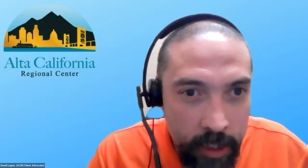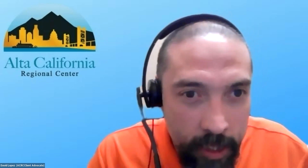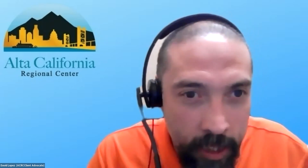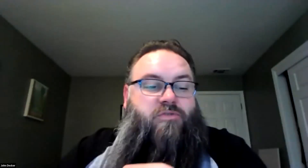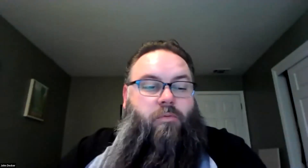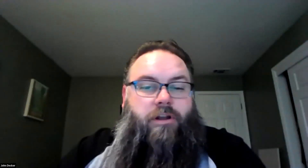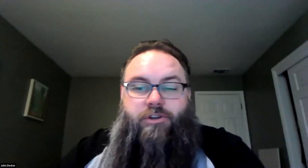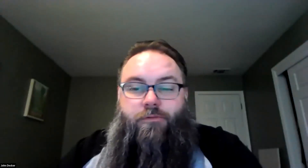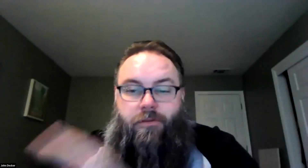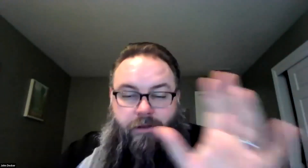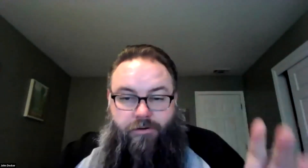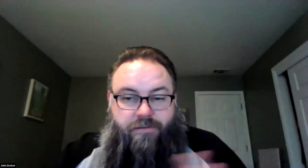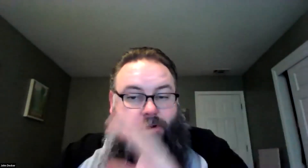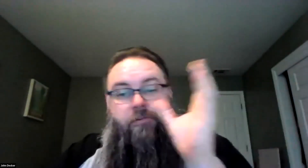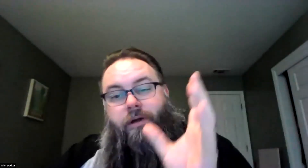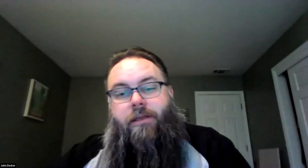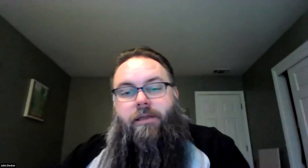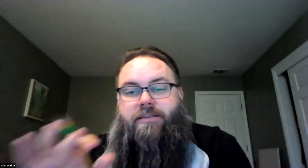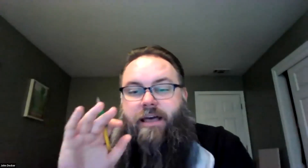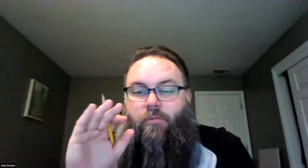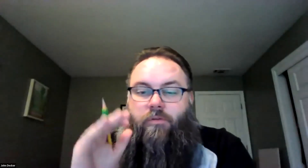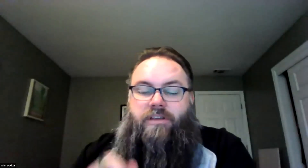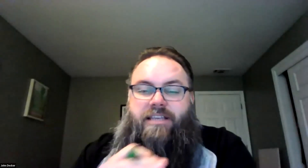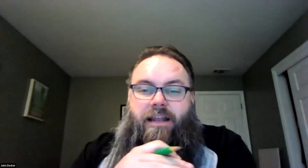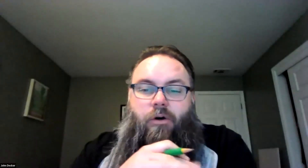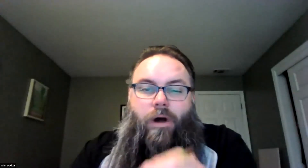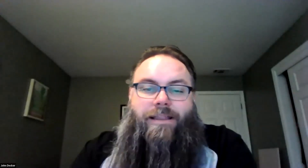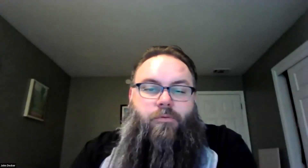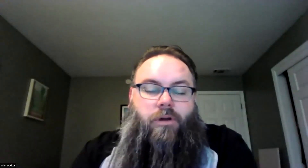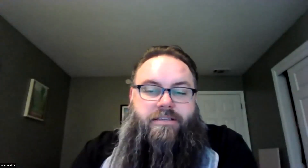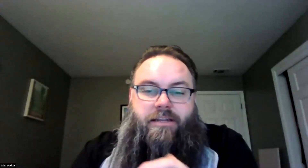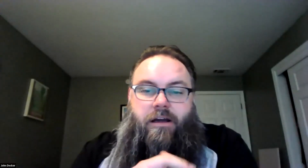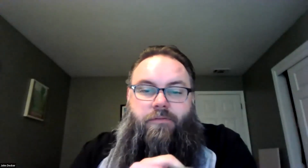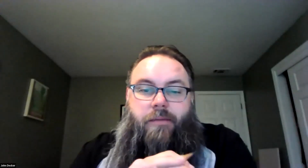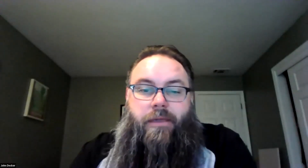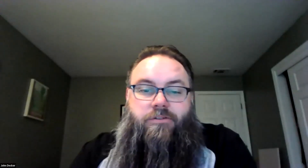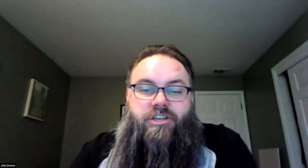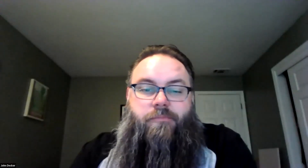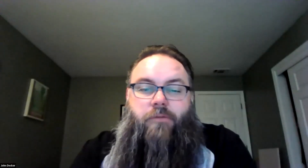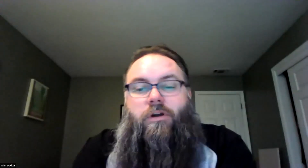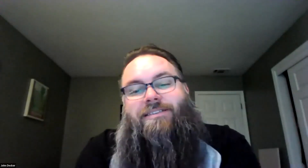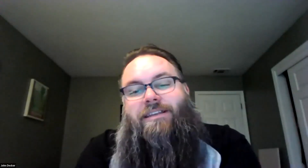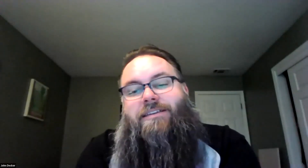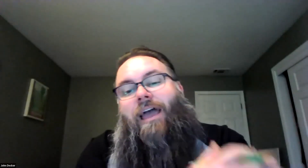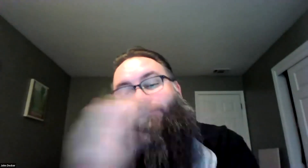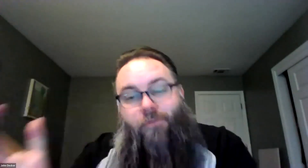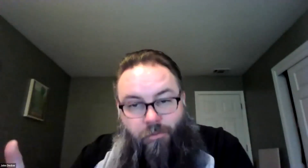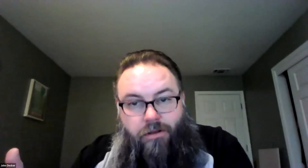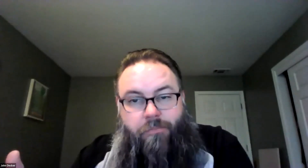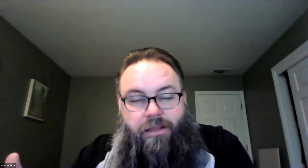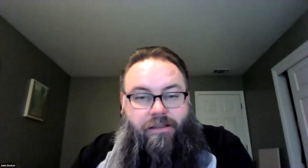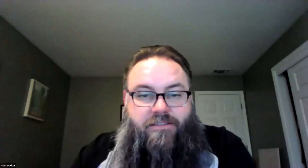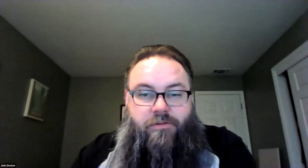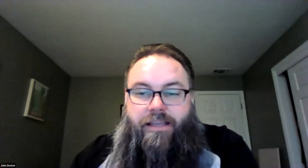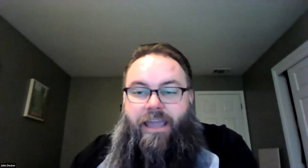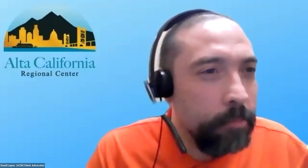chat? Well, here's what we're going to do for the vendors and for everyone. Okay. Is that when we send it out widely, we're going to send it out via MailChimp, and we're going to send it Okay. to everyone